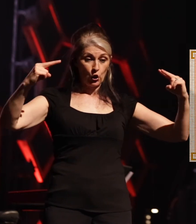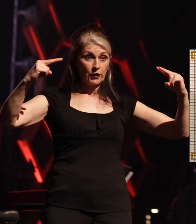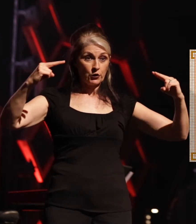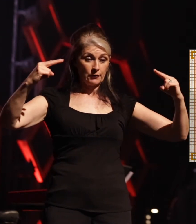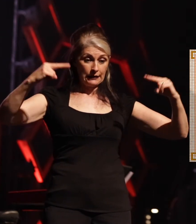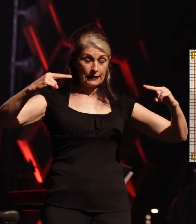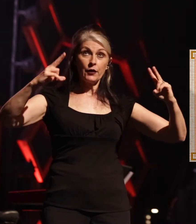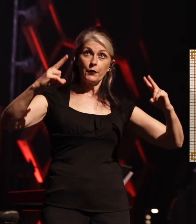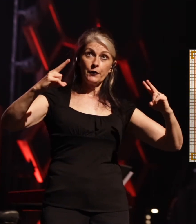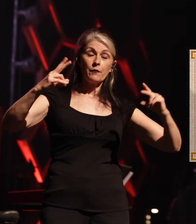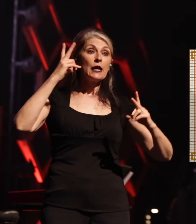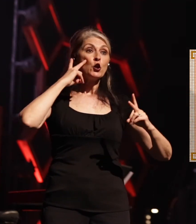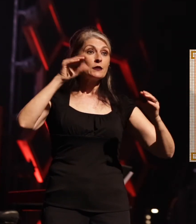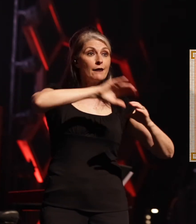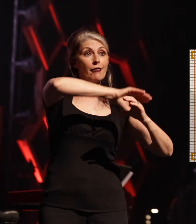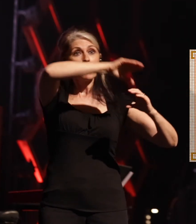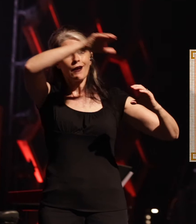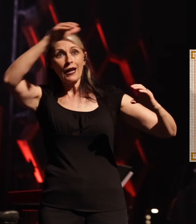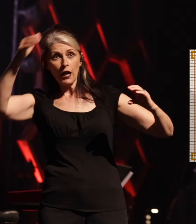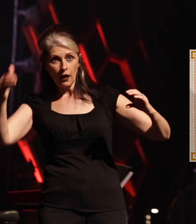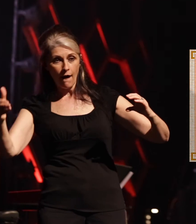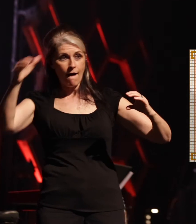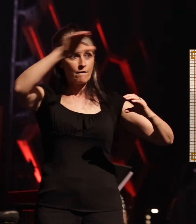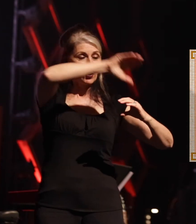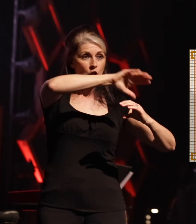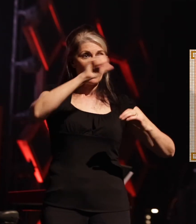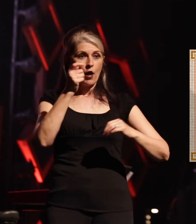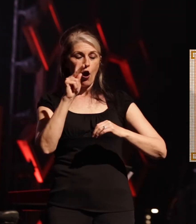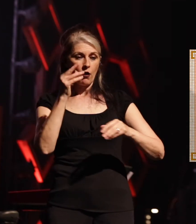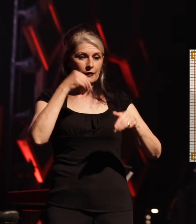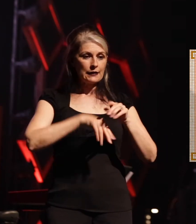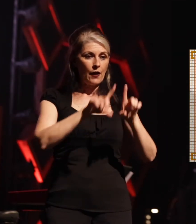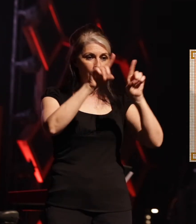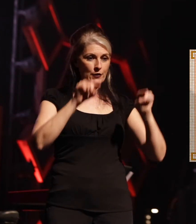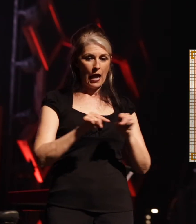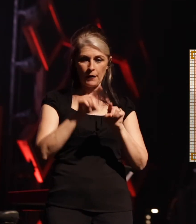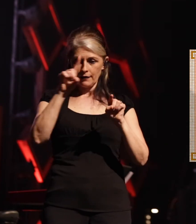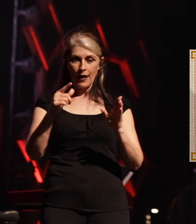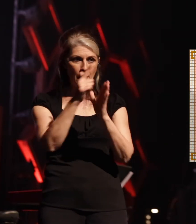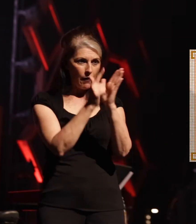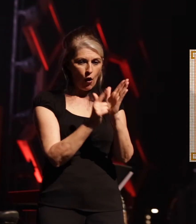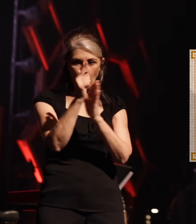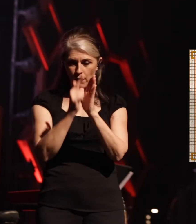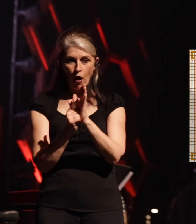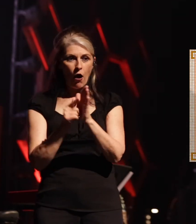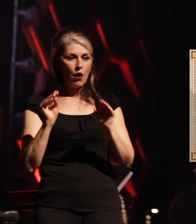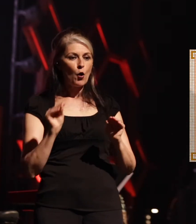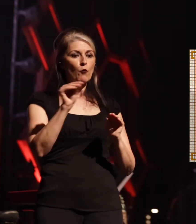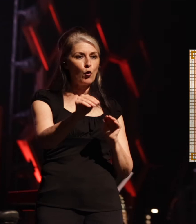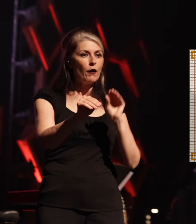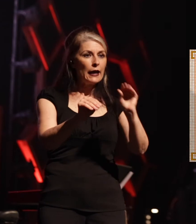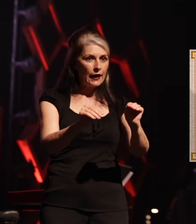Place the cover on top of the ark and put in the ark the tablets of the covenant law that I will give you. There above the cover, between the